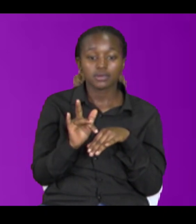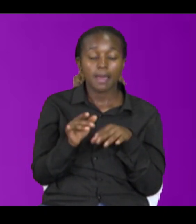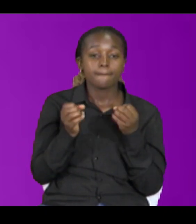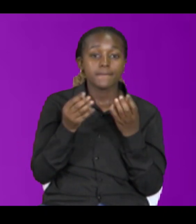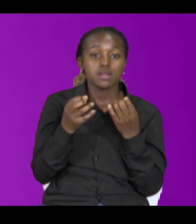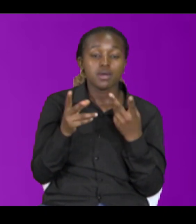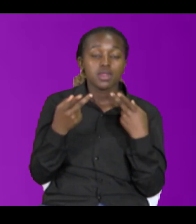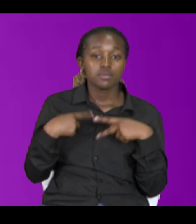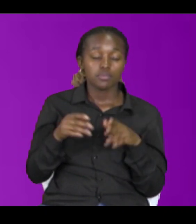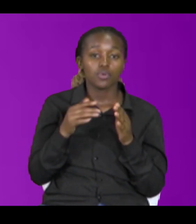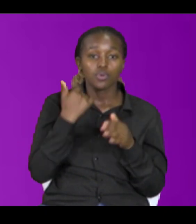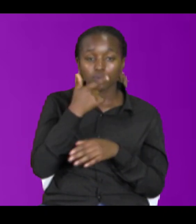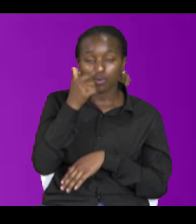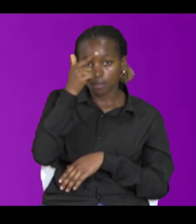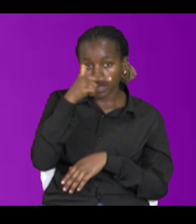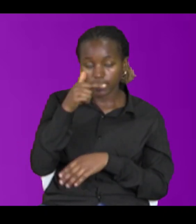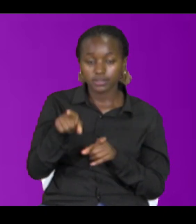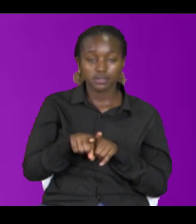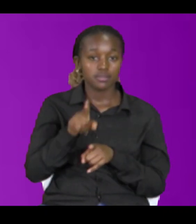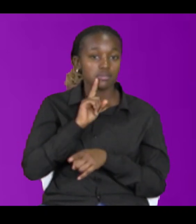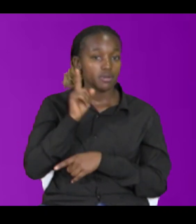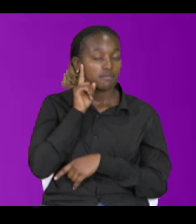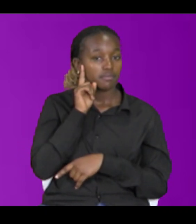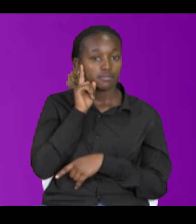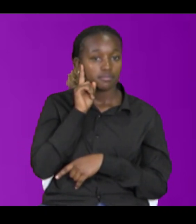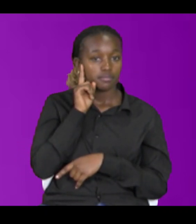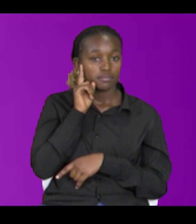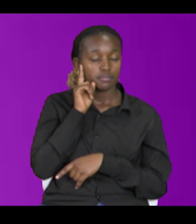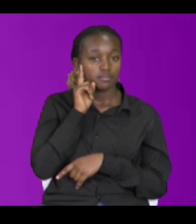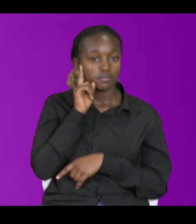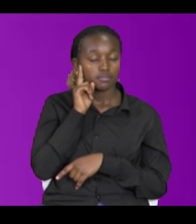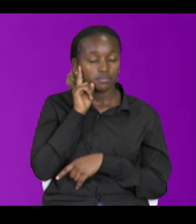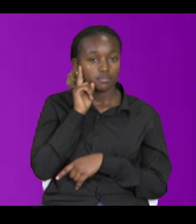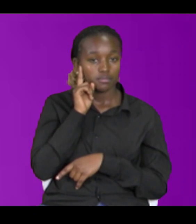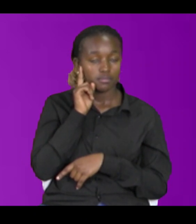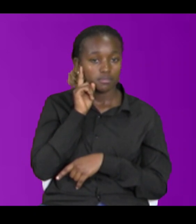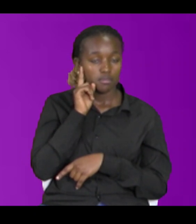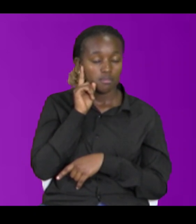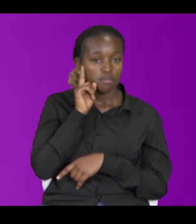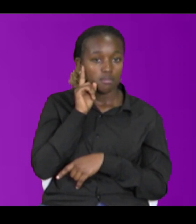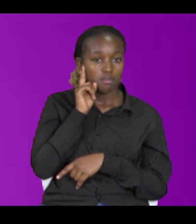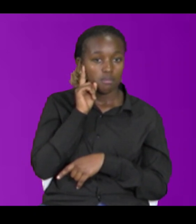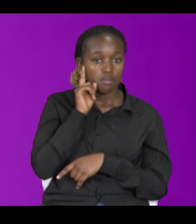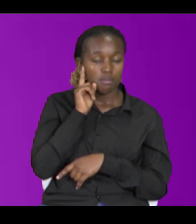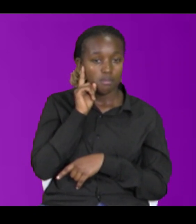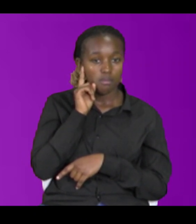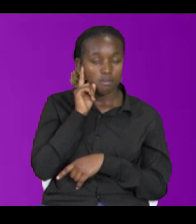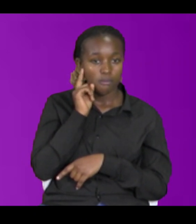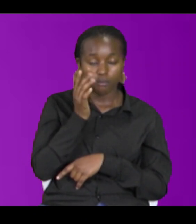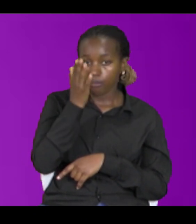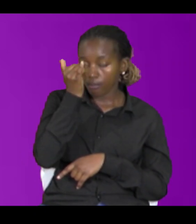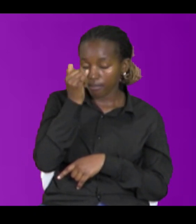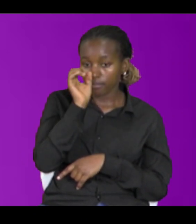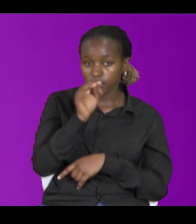people with visual impairment and the deaf mostly, because you find that the people